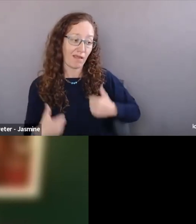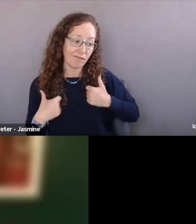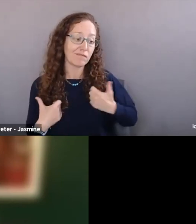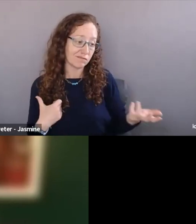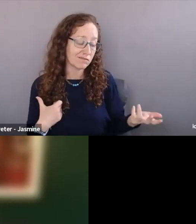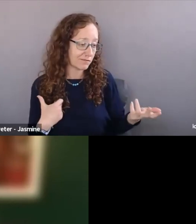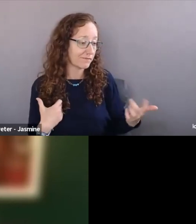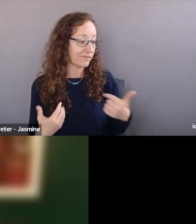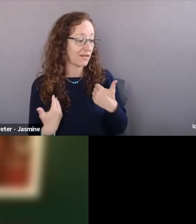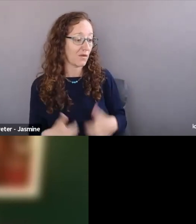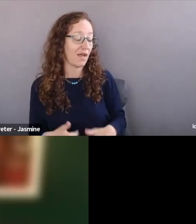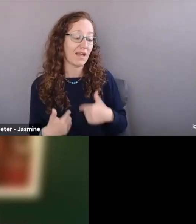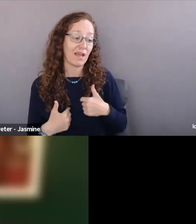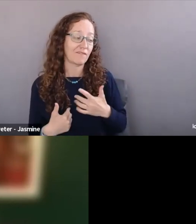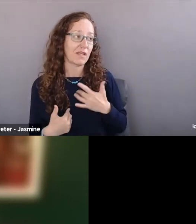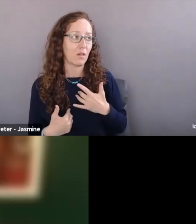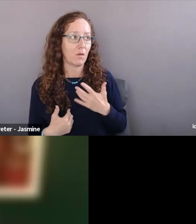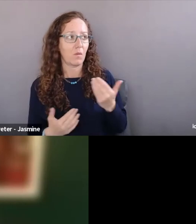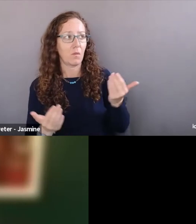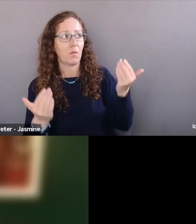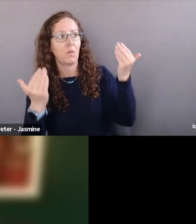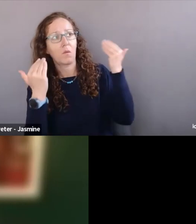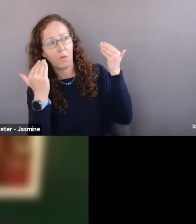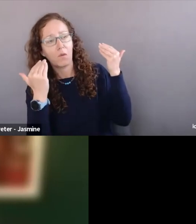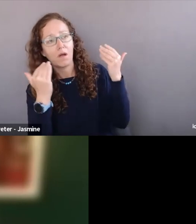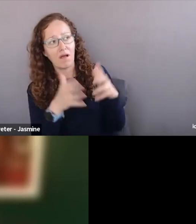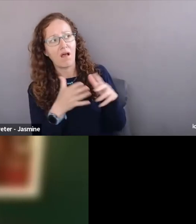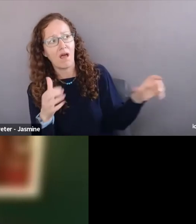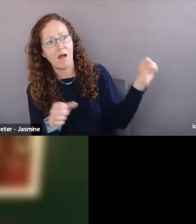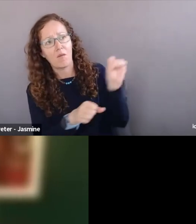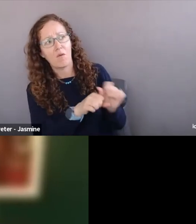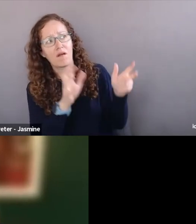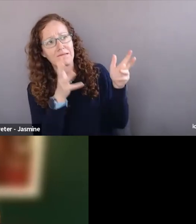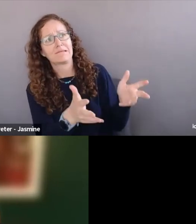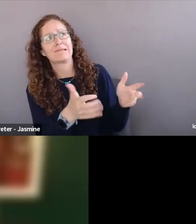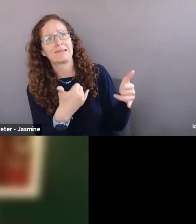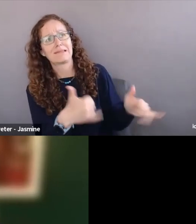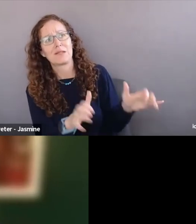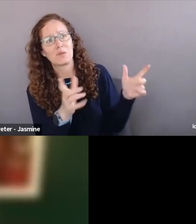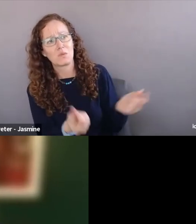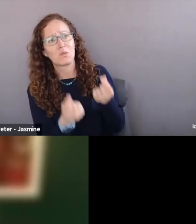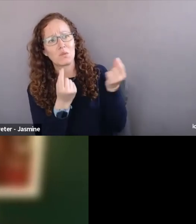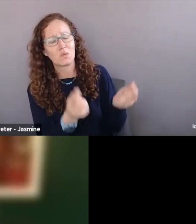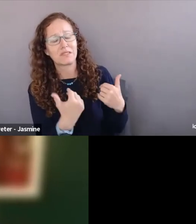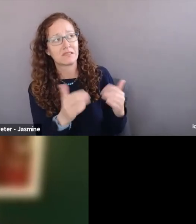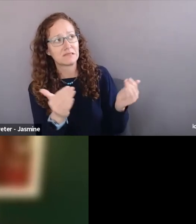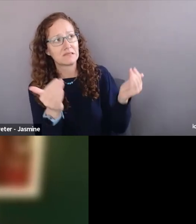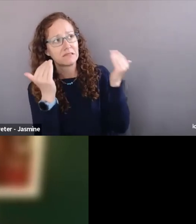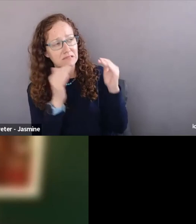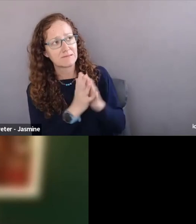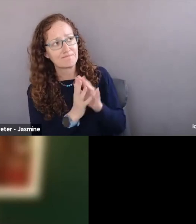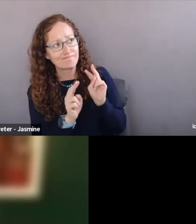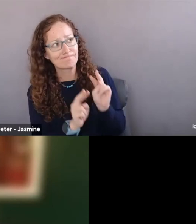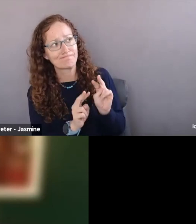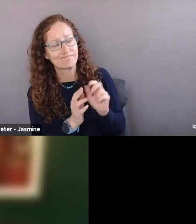I am. It's daunting how much work we have ahead of us. Right. It's daunting. And You